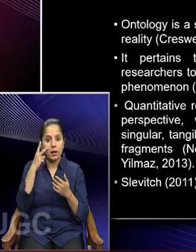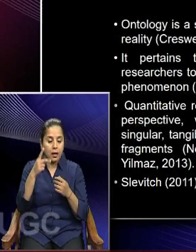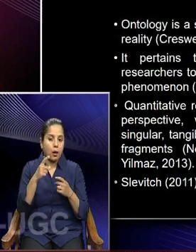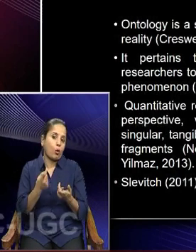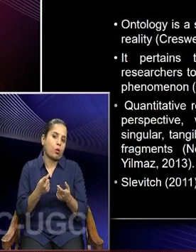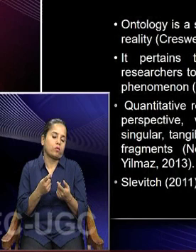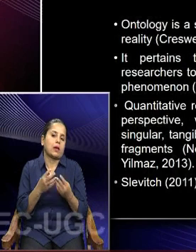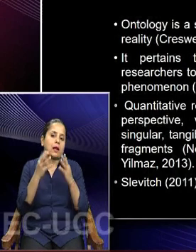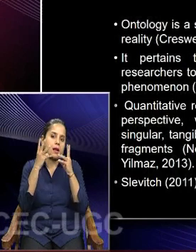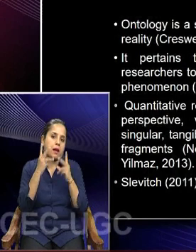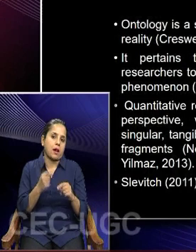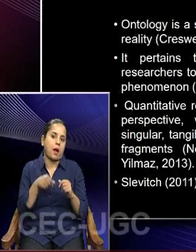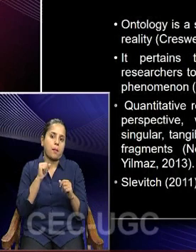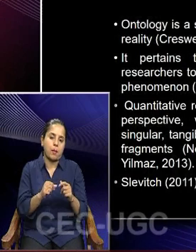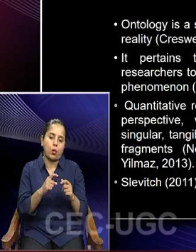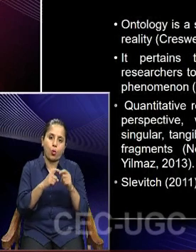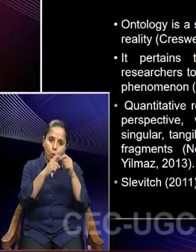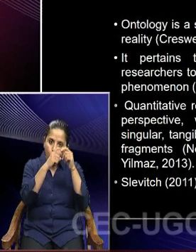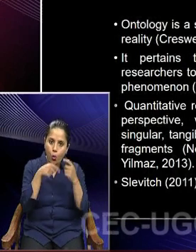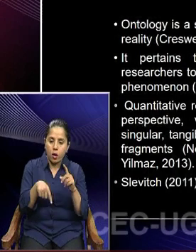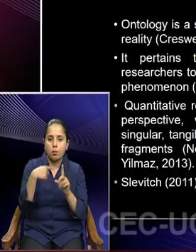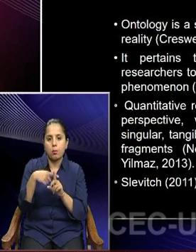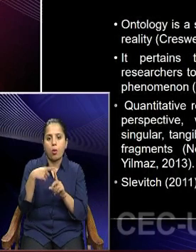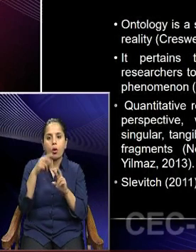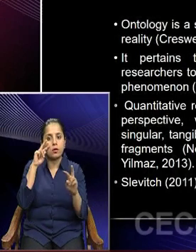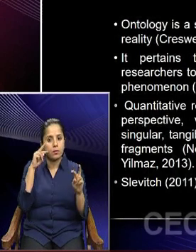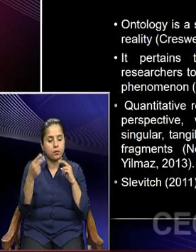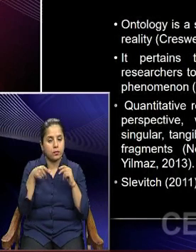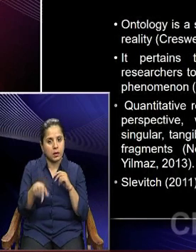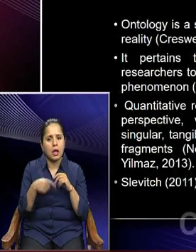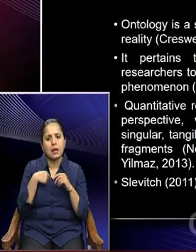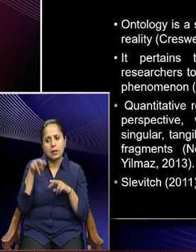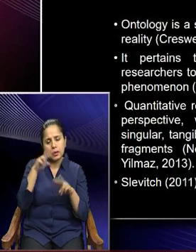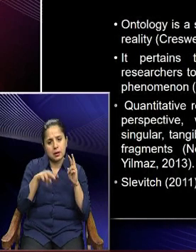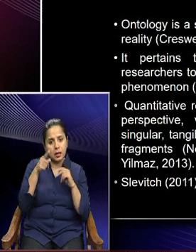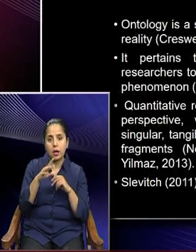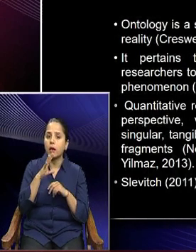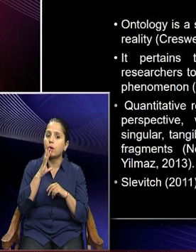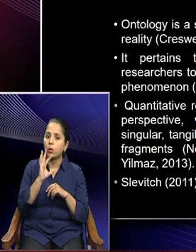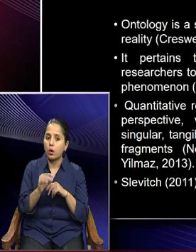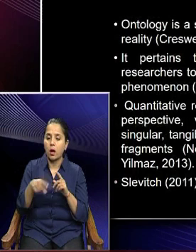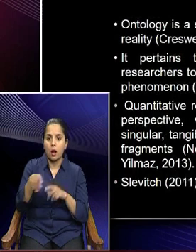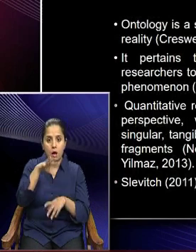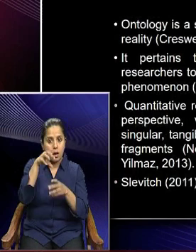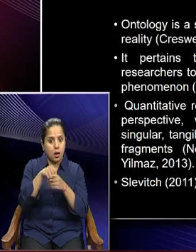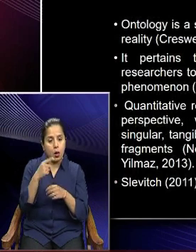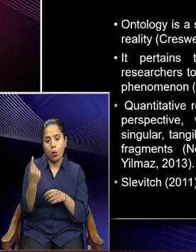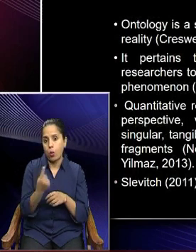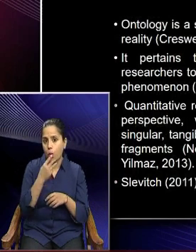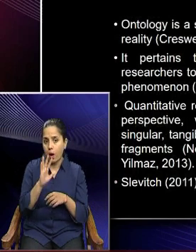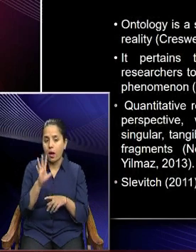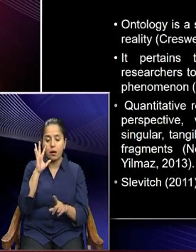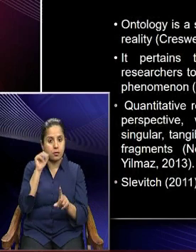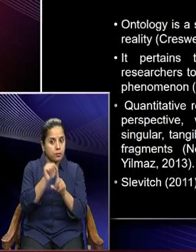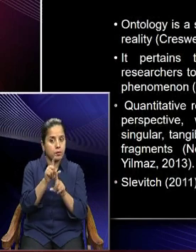research, which is based on the positivist perspective, assumes that reality is singular, it is tangible